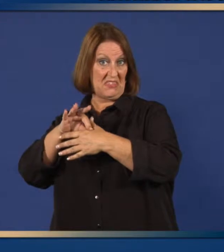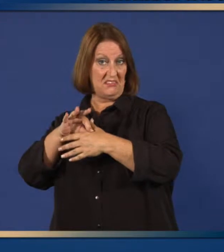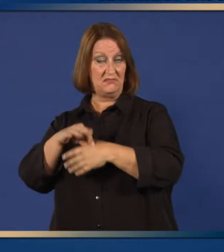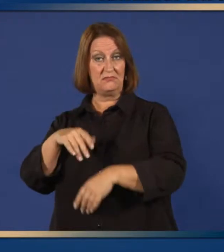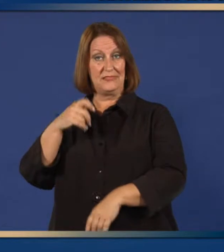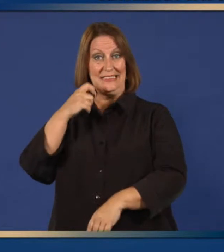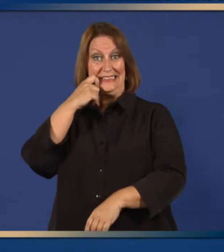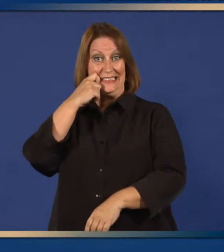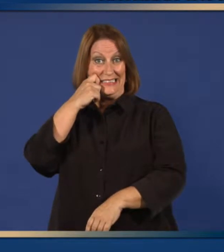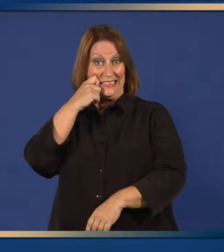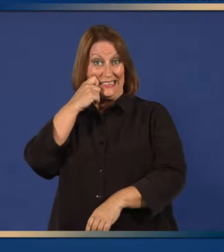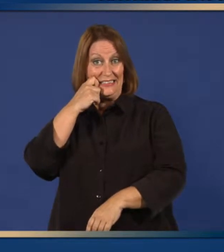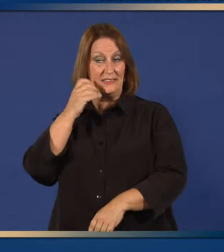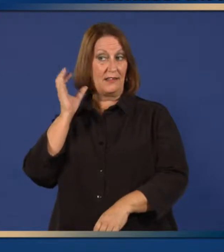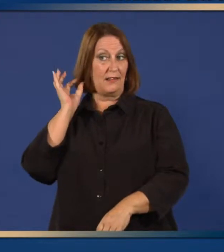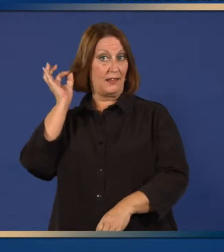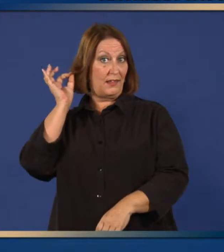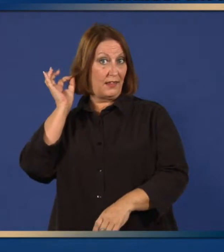or hides.